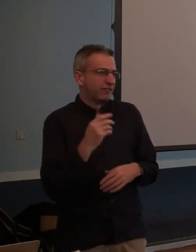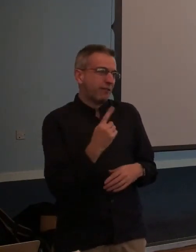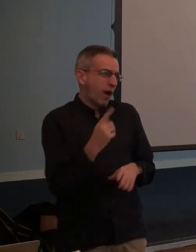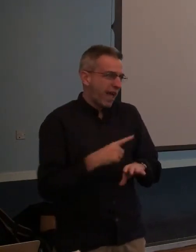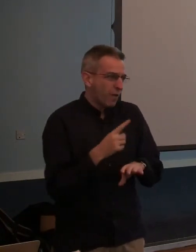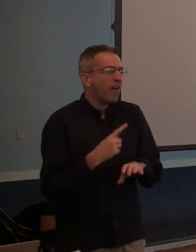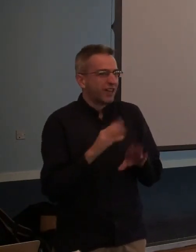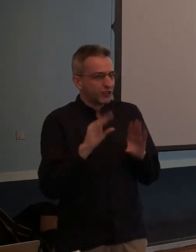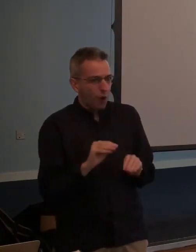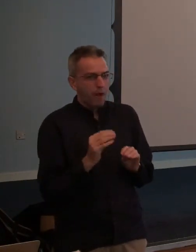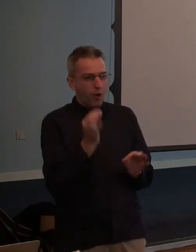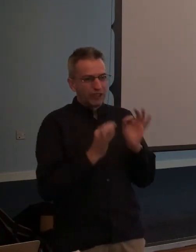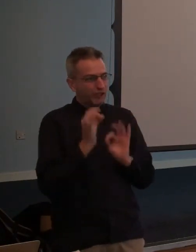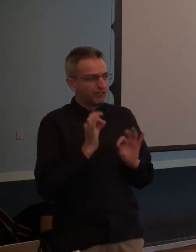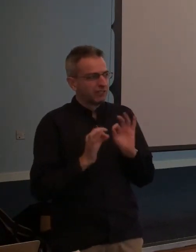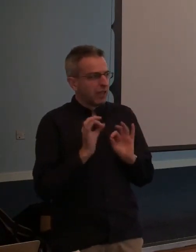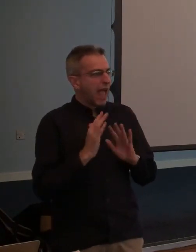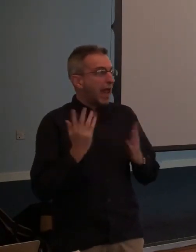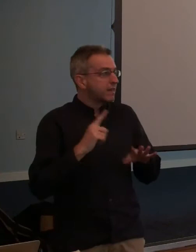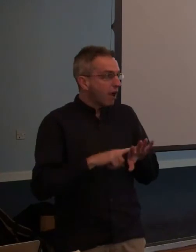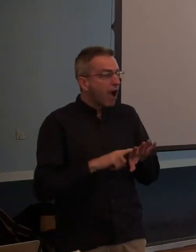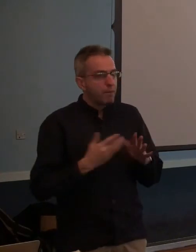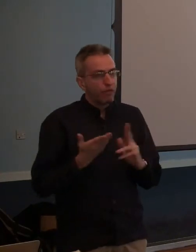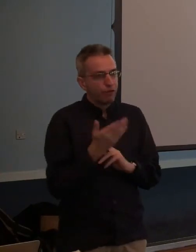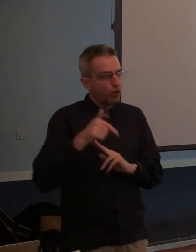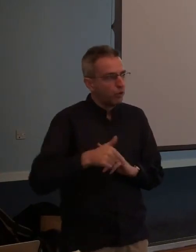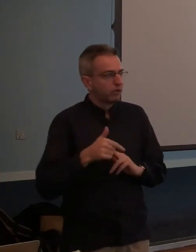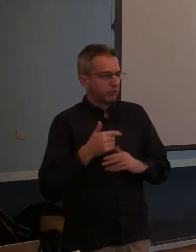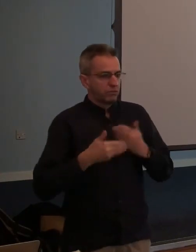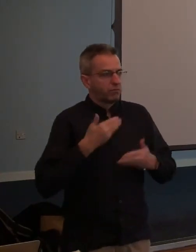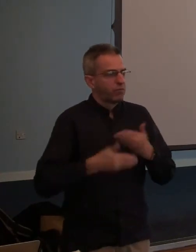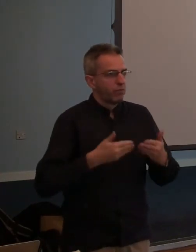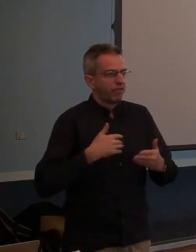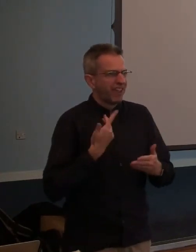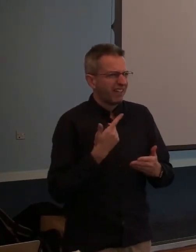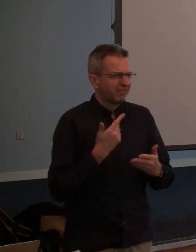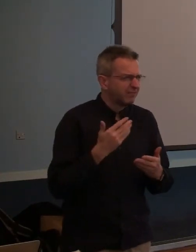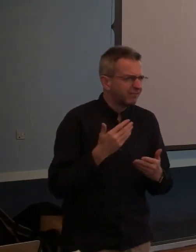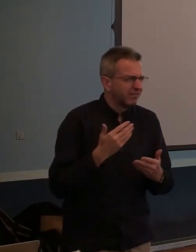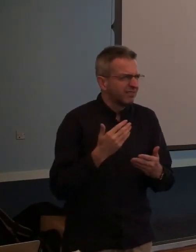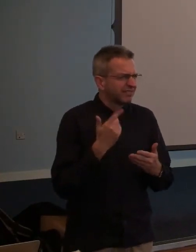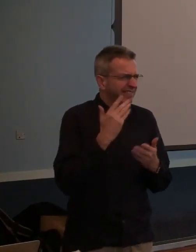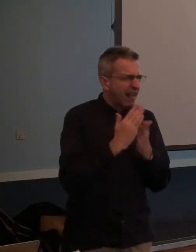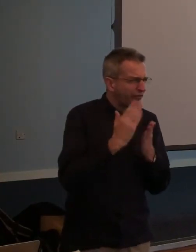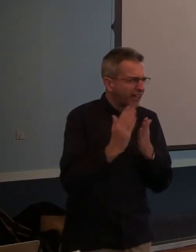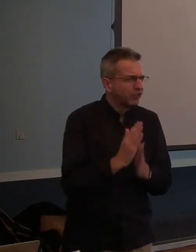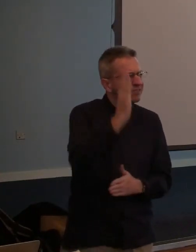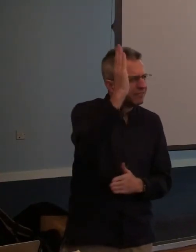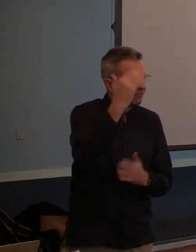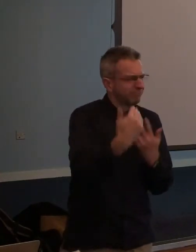Because I don't want it just to be me talking at you for lots of hours, or an hour here tonight. I want you to feel that you can interrupt, or if you